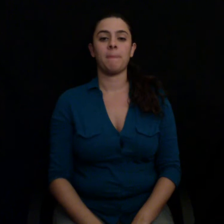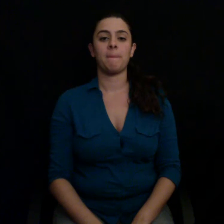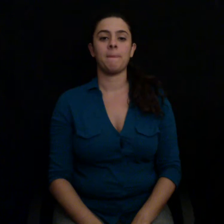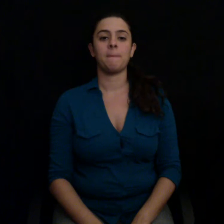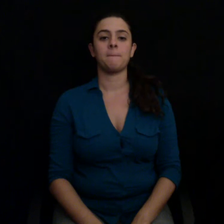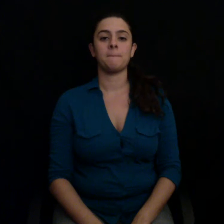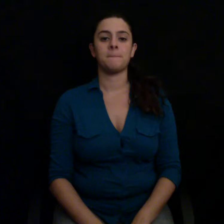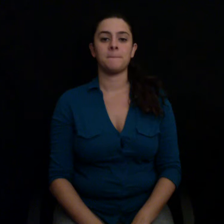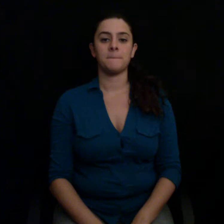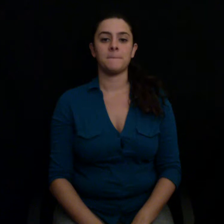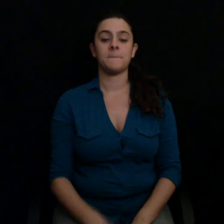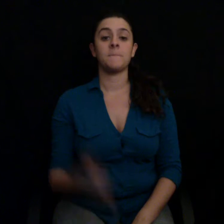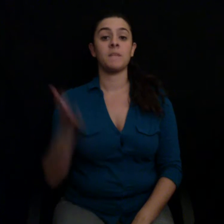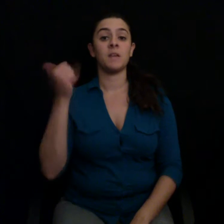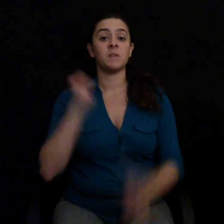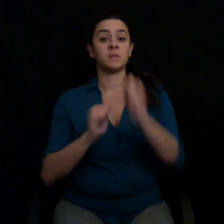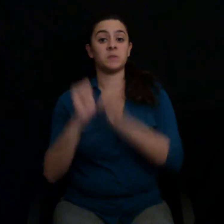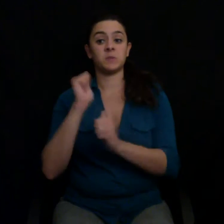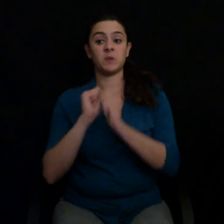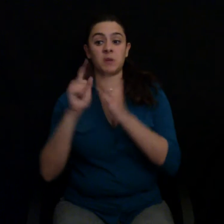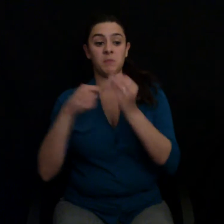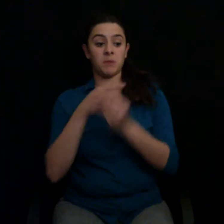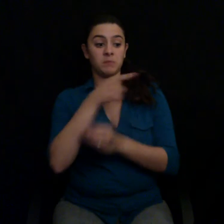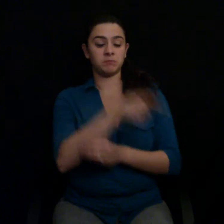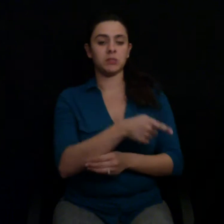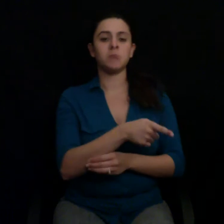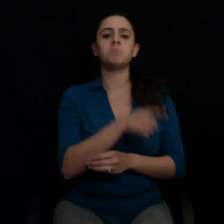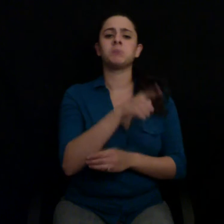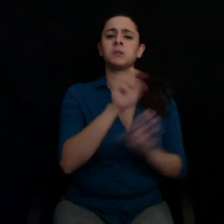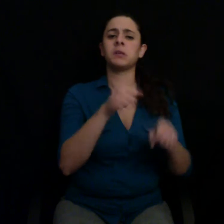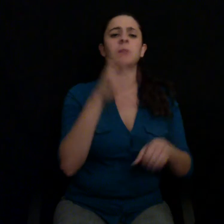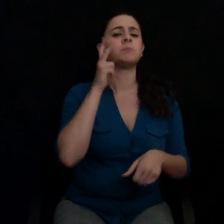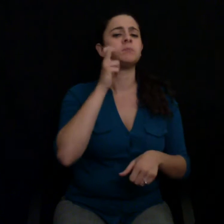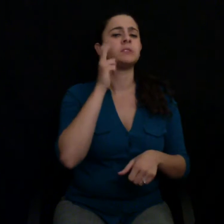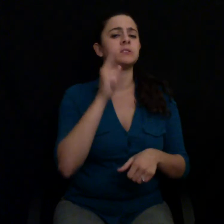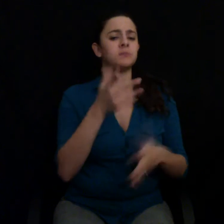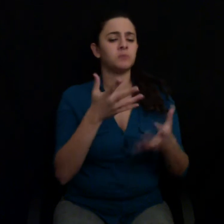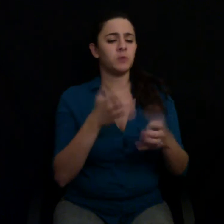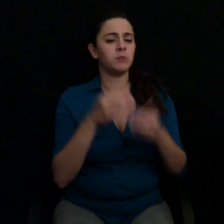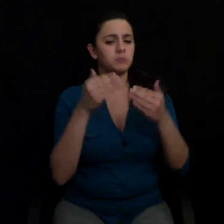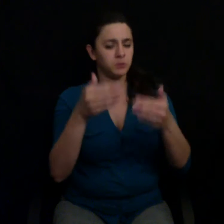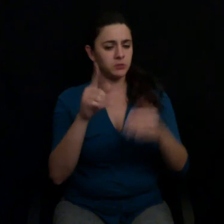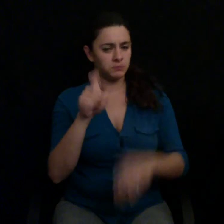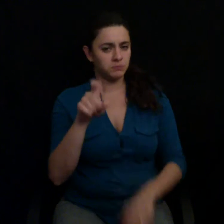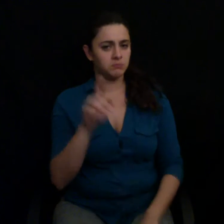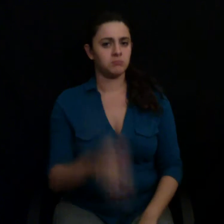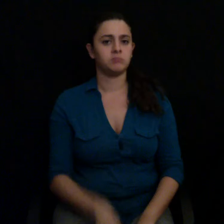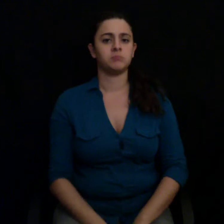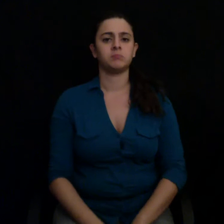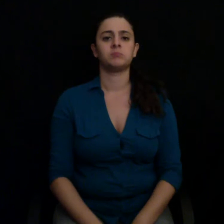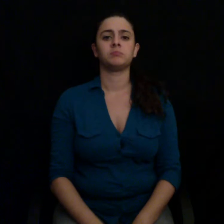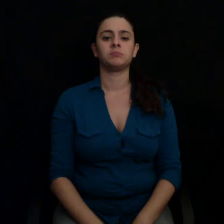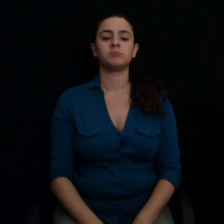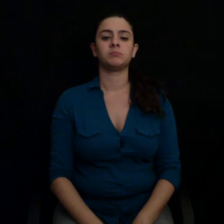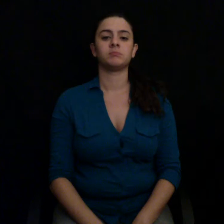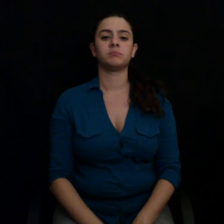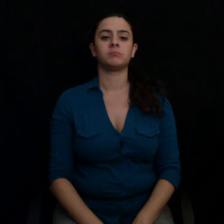can get back on the track. It'll still be just as awesome even if Josh is not behind the wheel. Something else that happened this past week was a